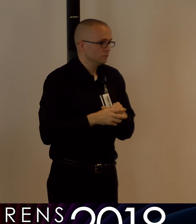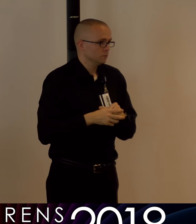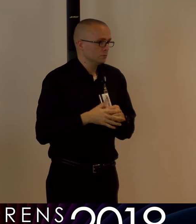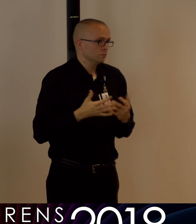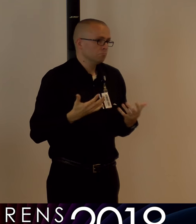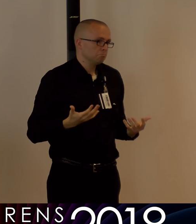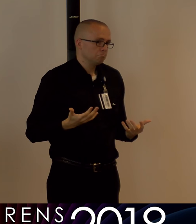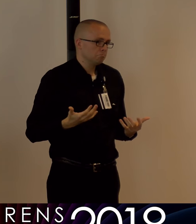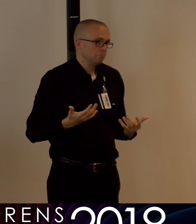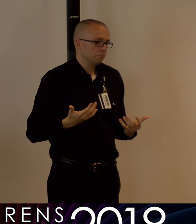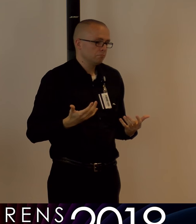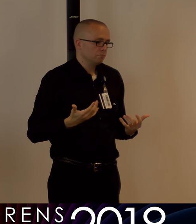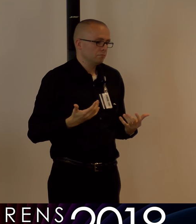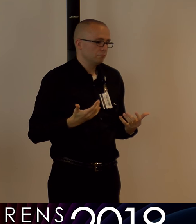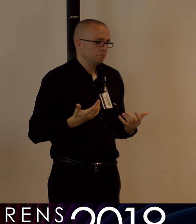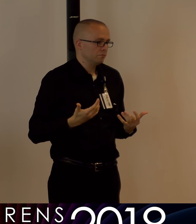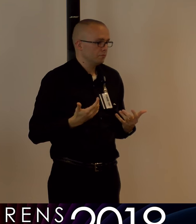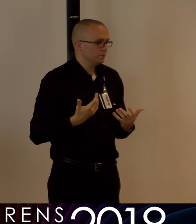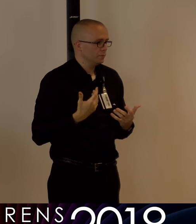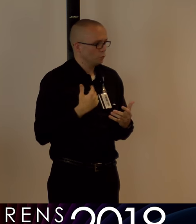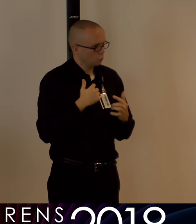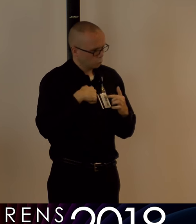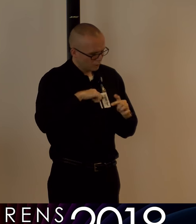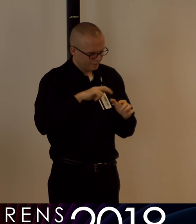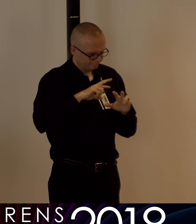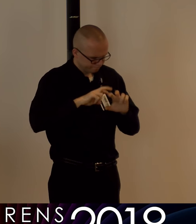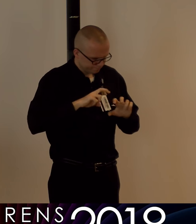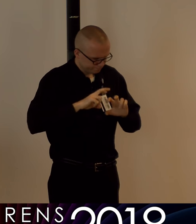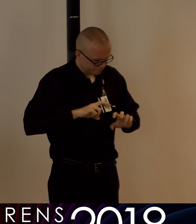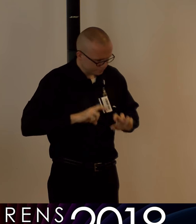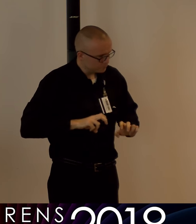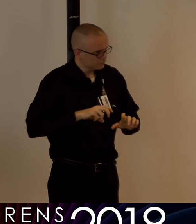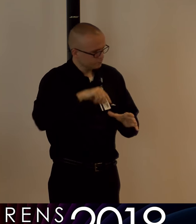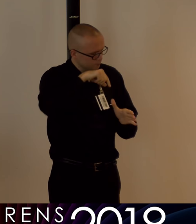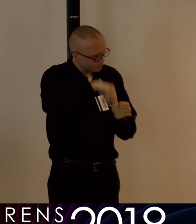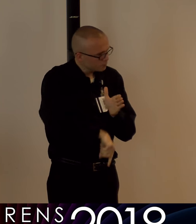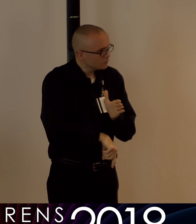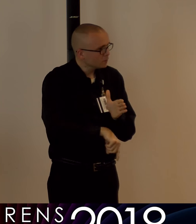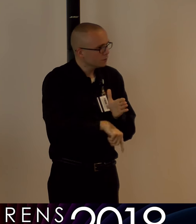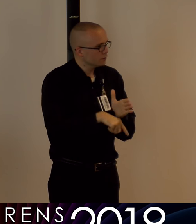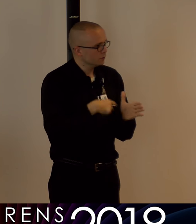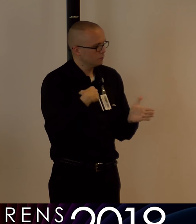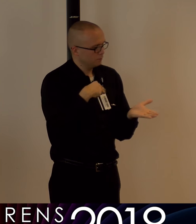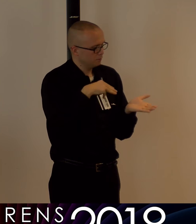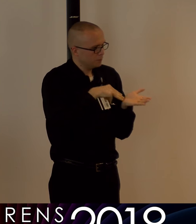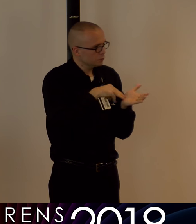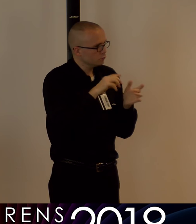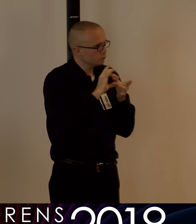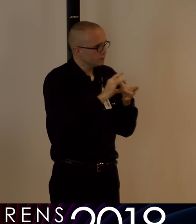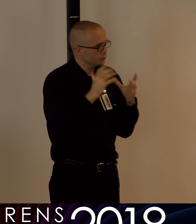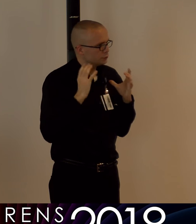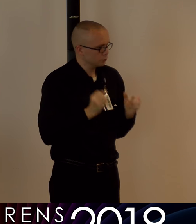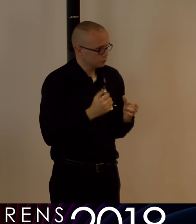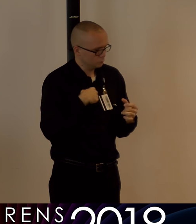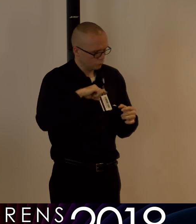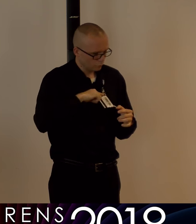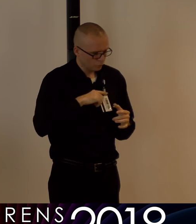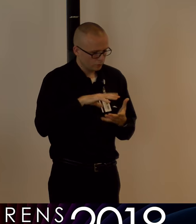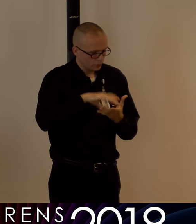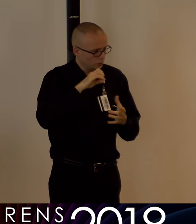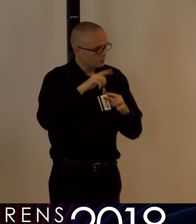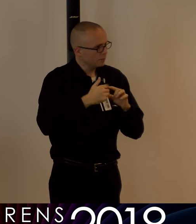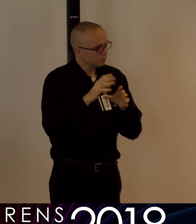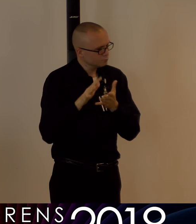So the deeper we dig into the genetics of CHARGE syndrome, the more we learn about the overlap with